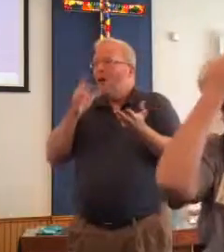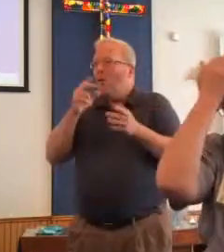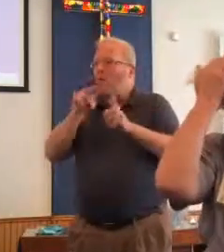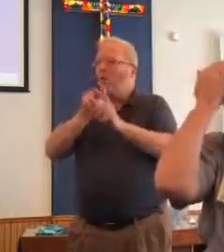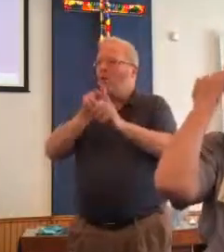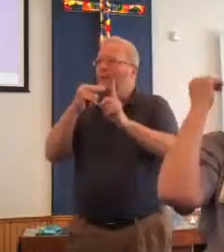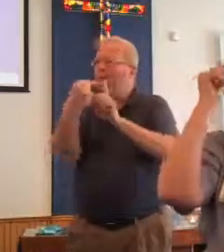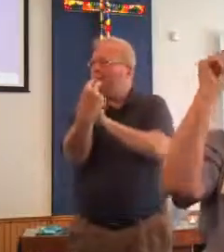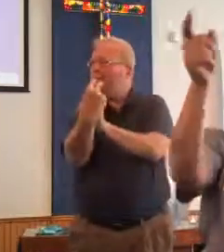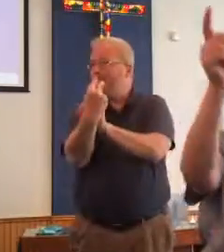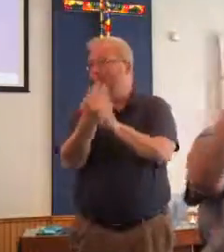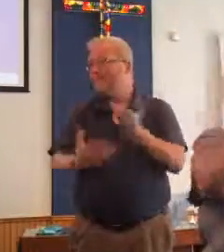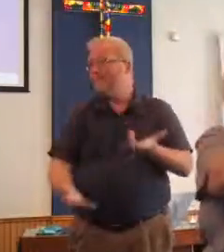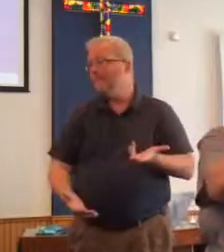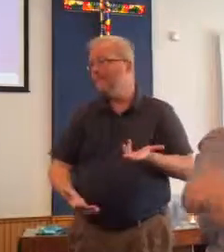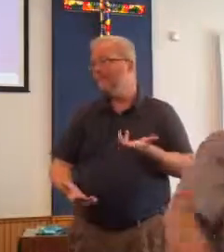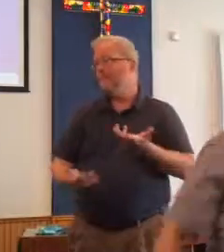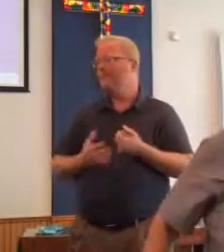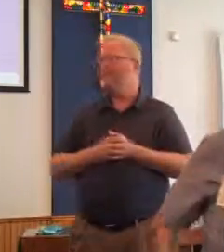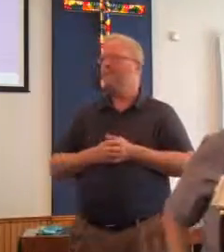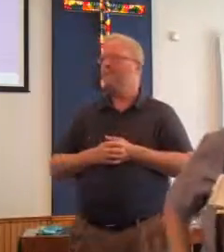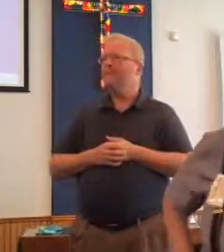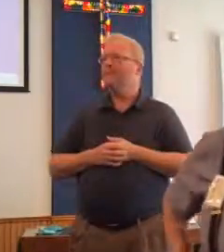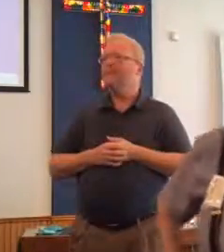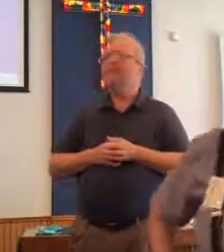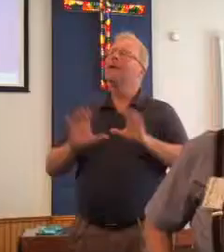So, here's the deal.